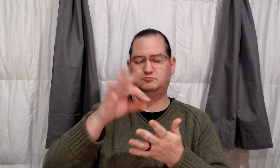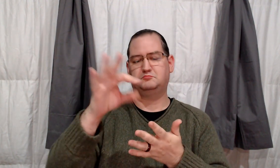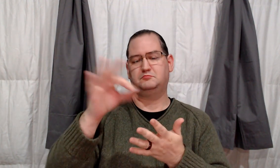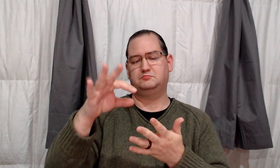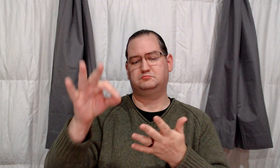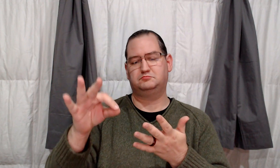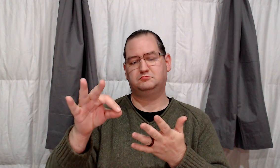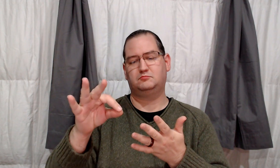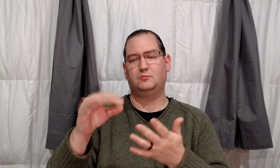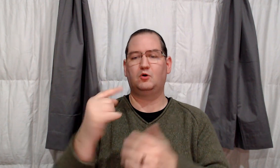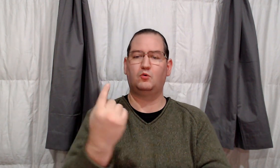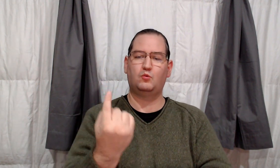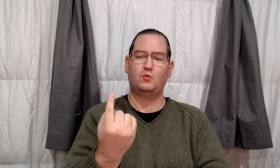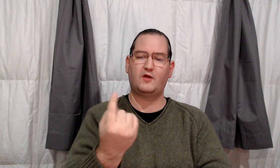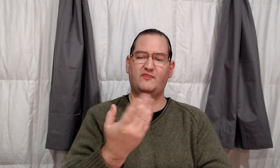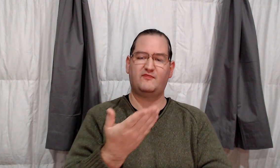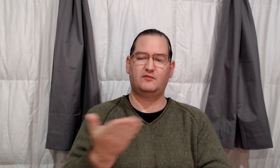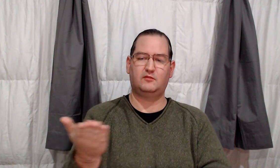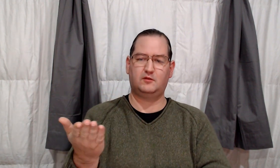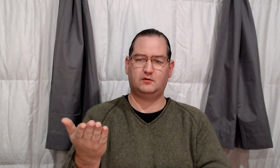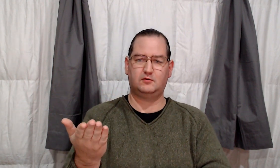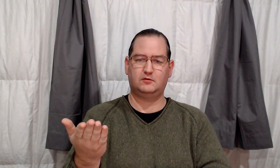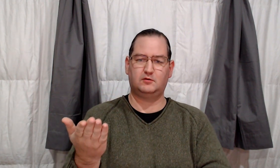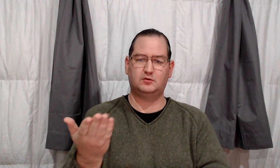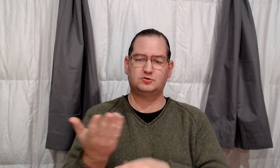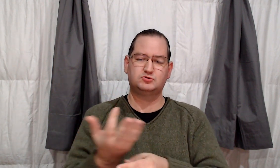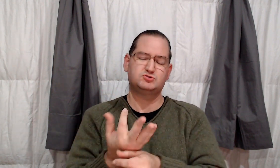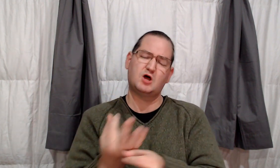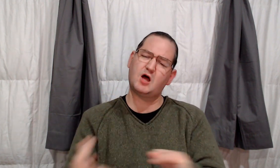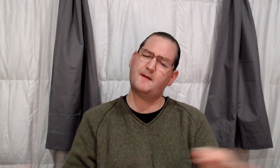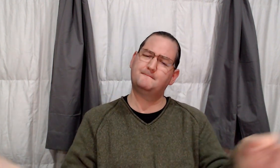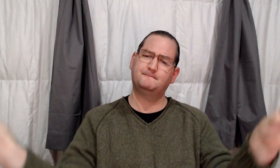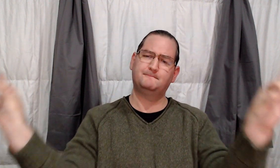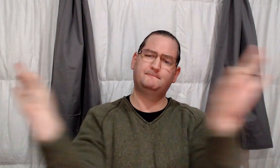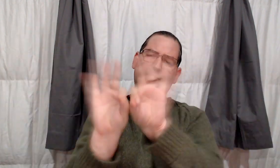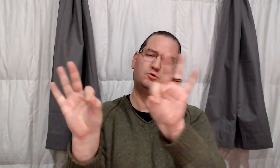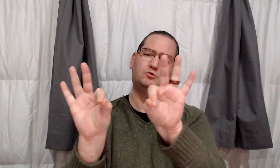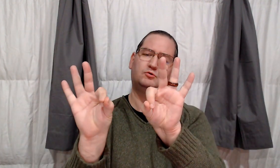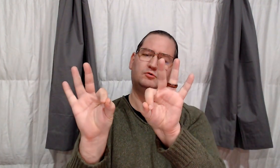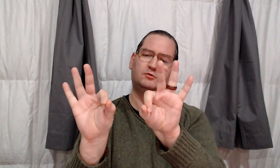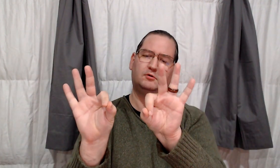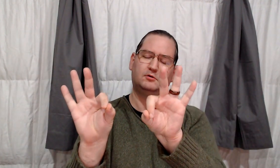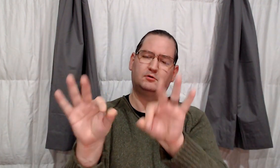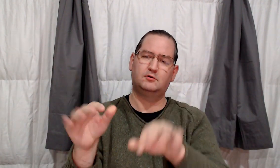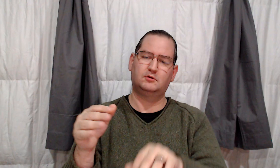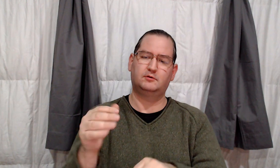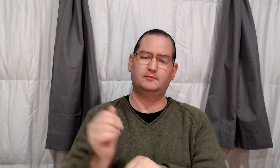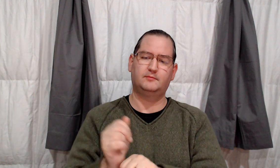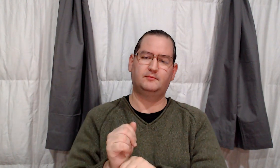that is of vital and utmost importance to your heart and